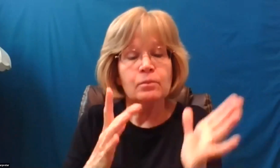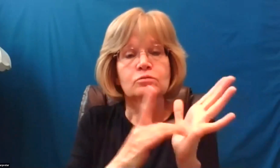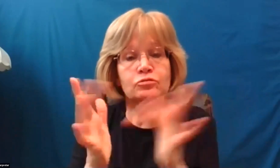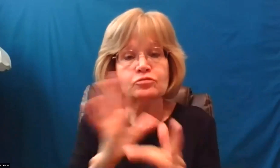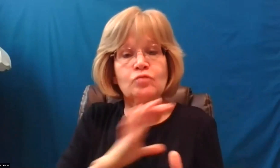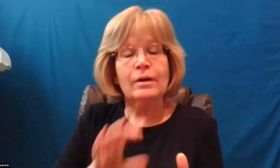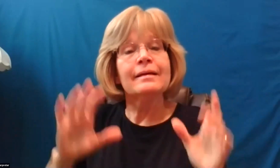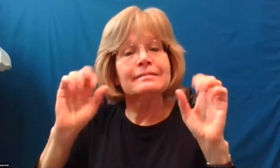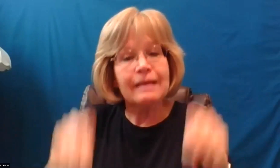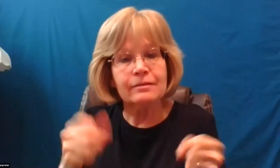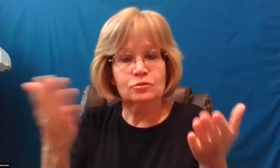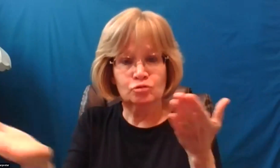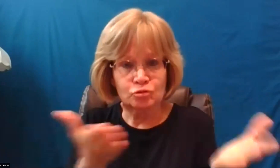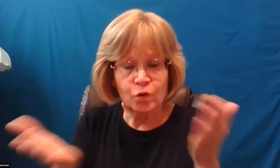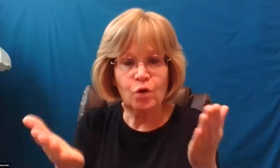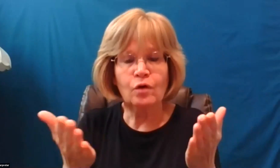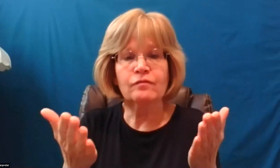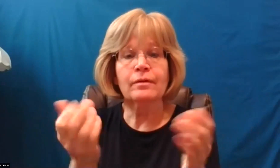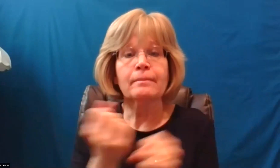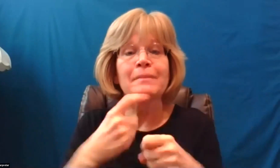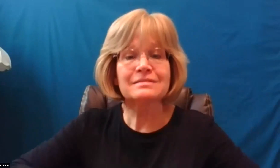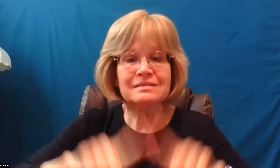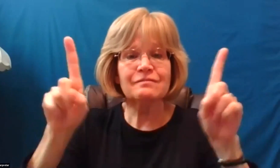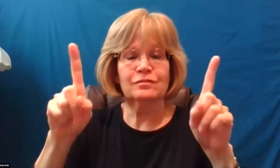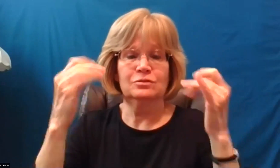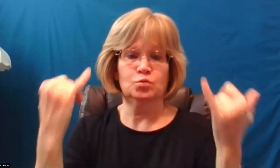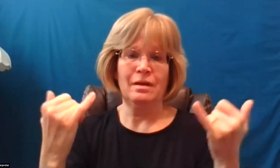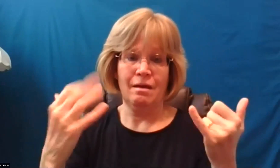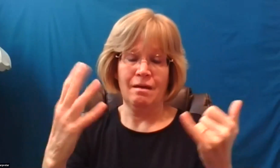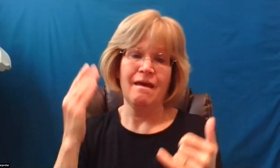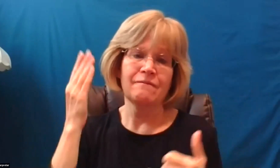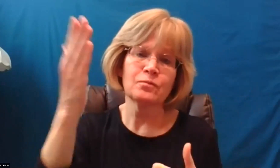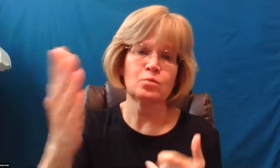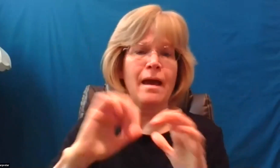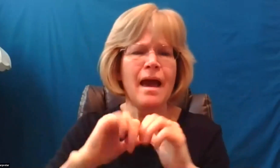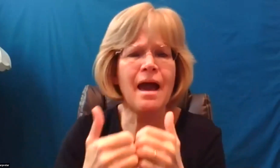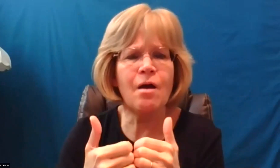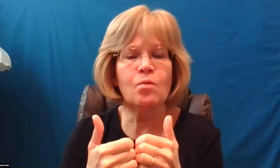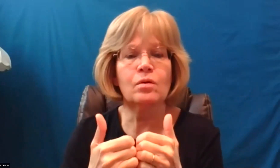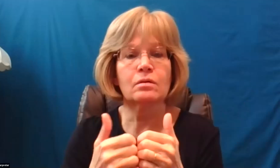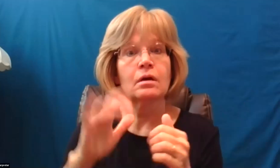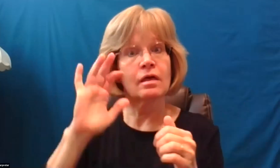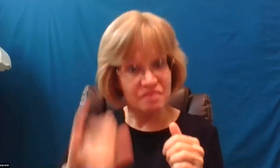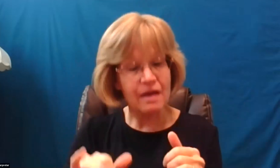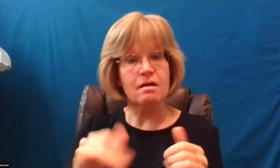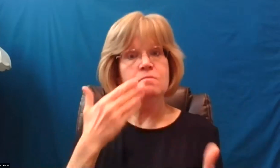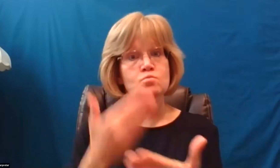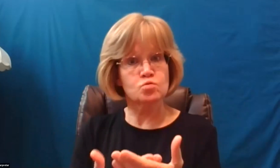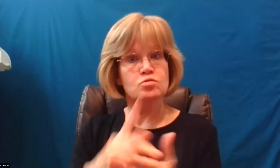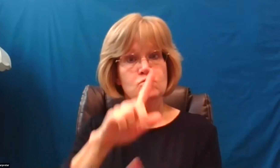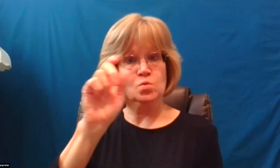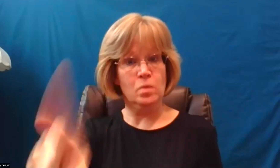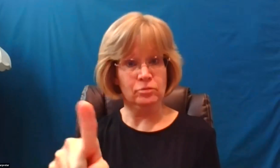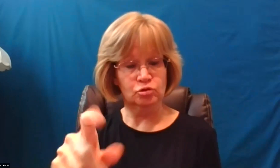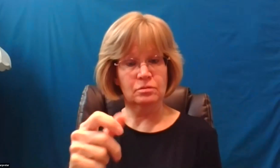Christ, serve and make a difference today and in the time ahead? That's productive.